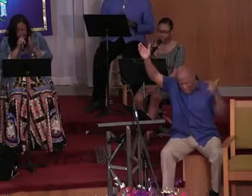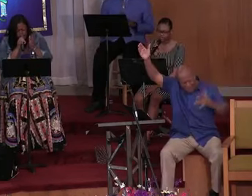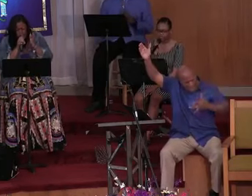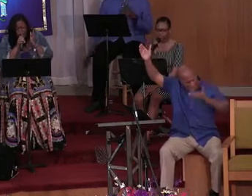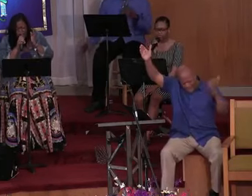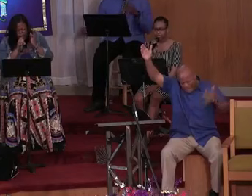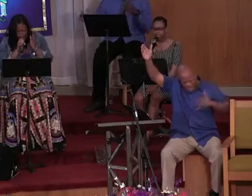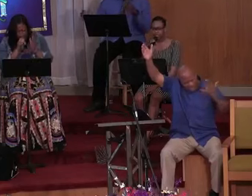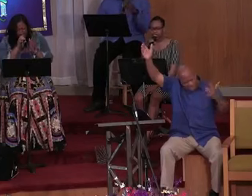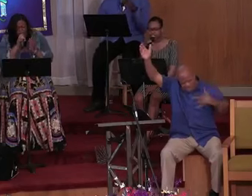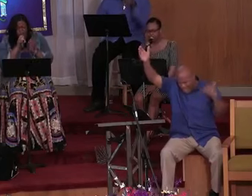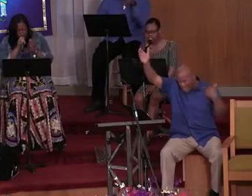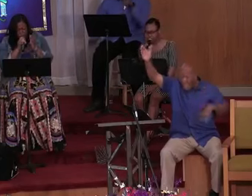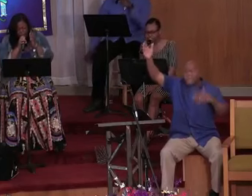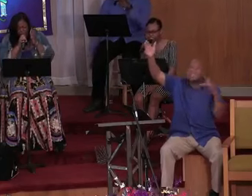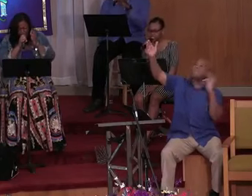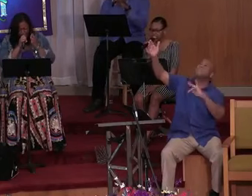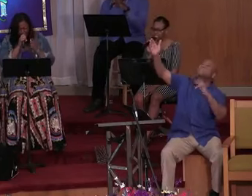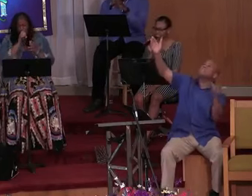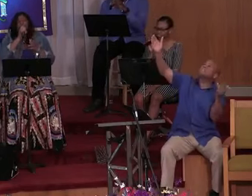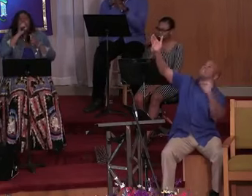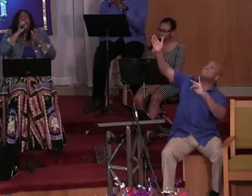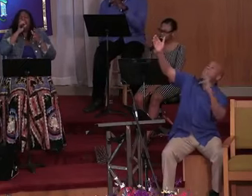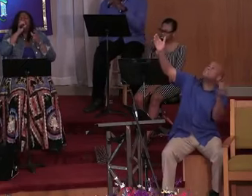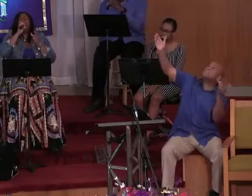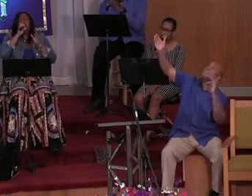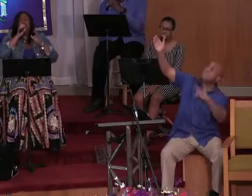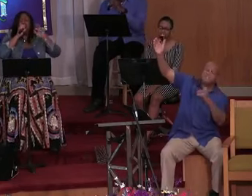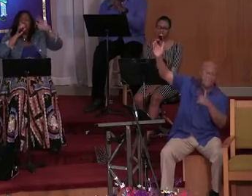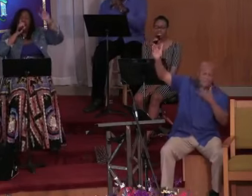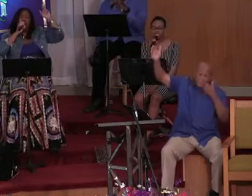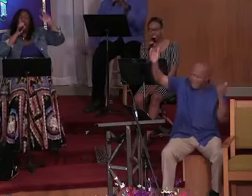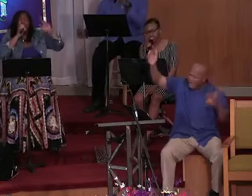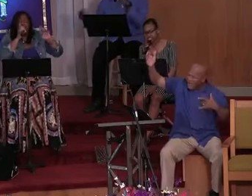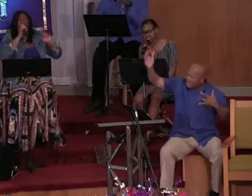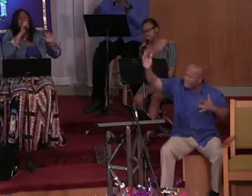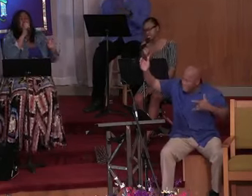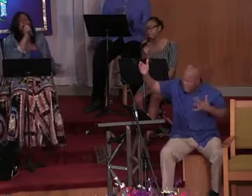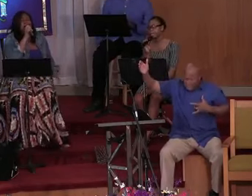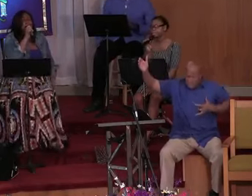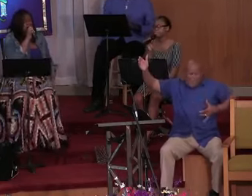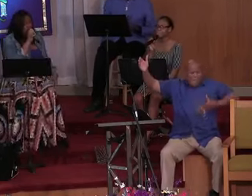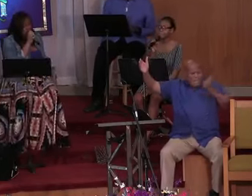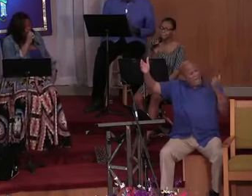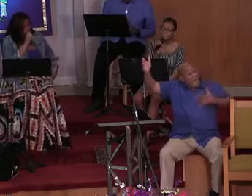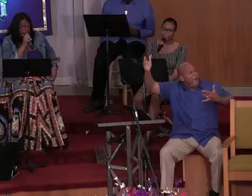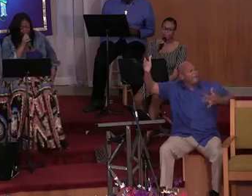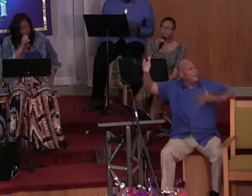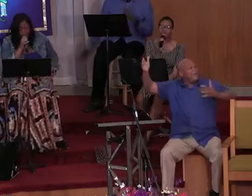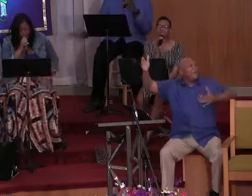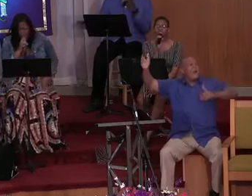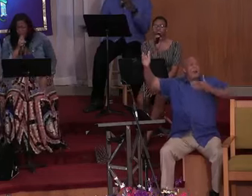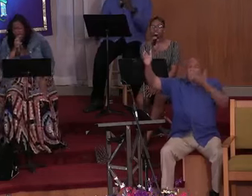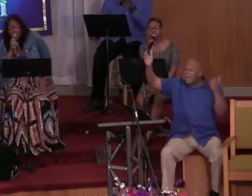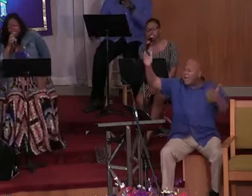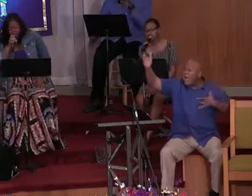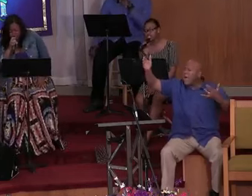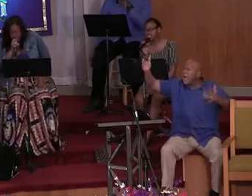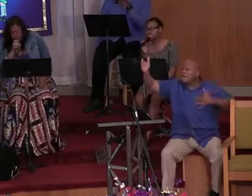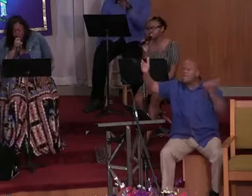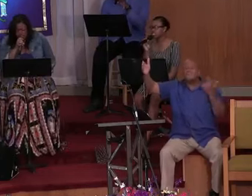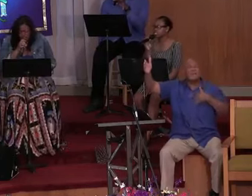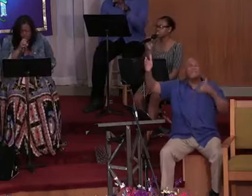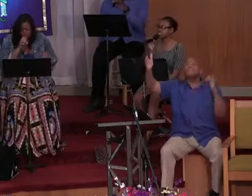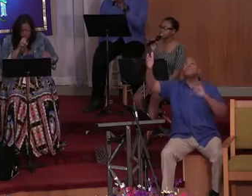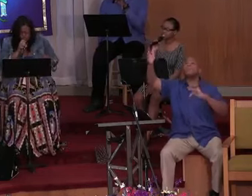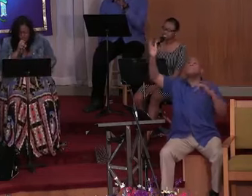I feel, the better I feel. The better I feel, the better I feel. The better I feel, the better I feel. The better I feel.